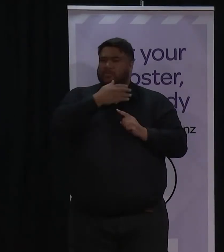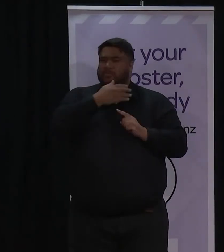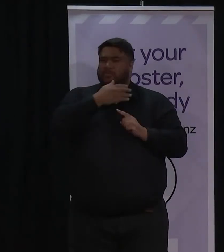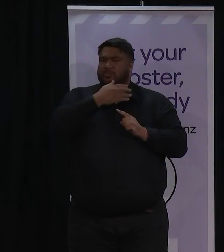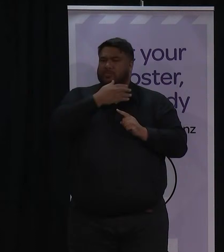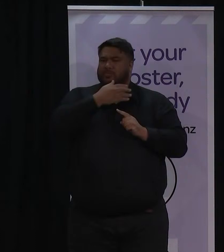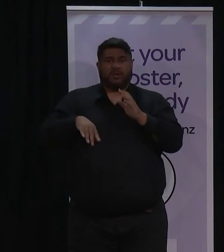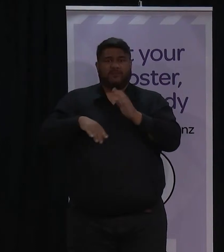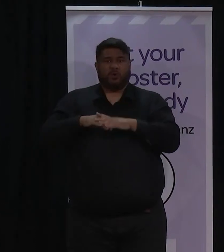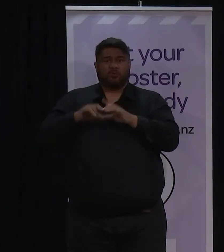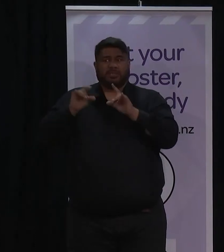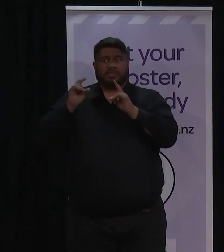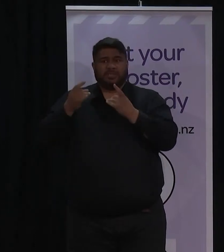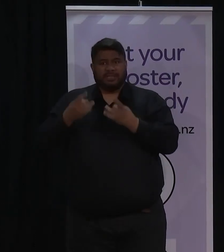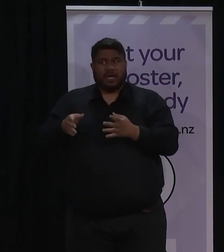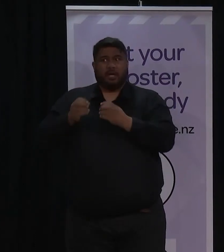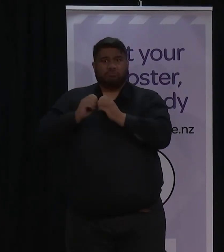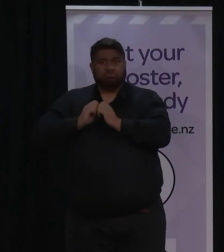when